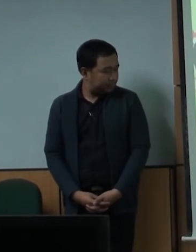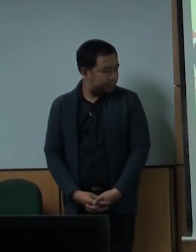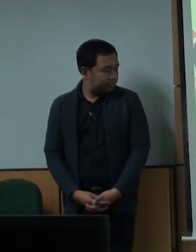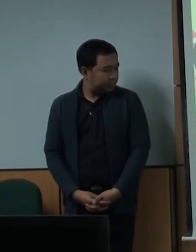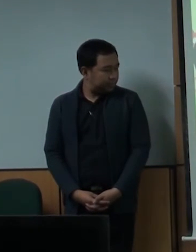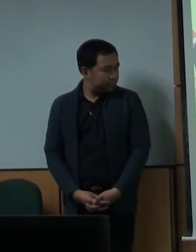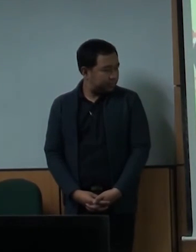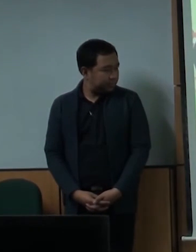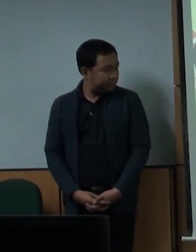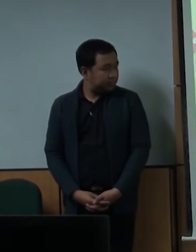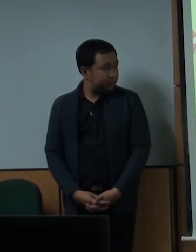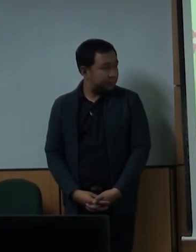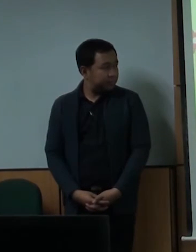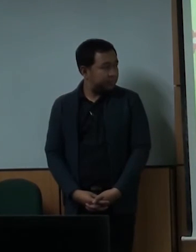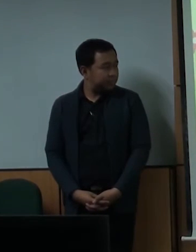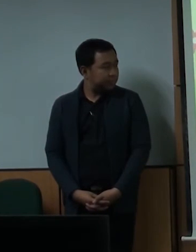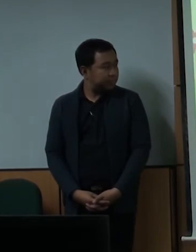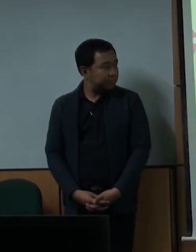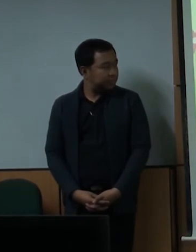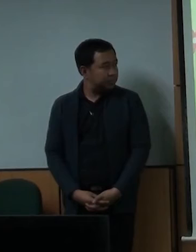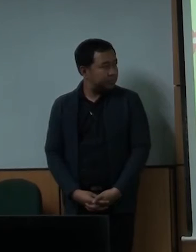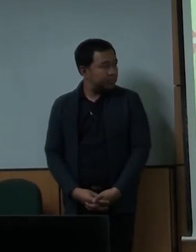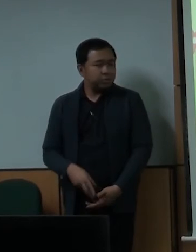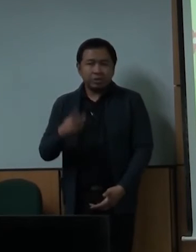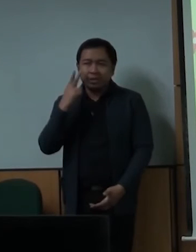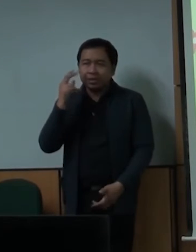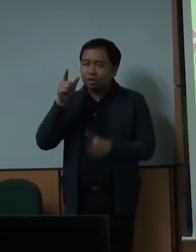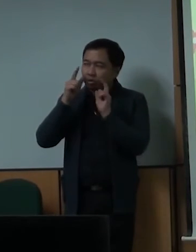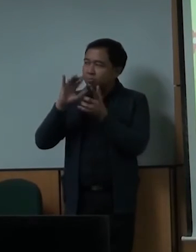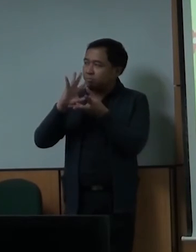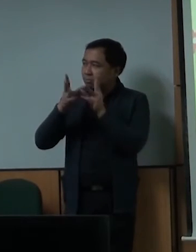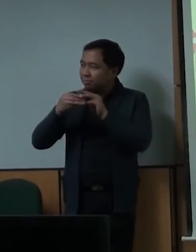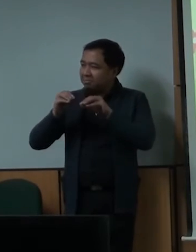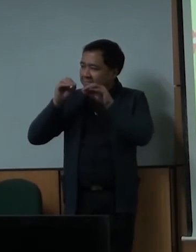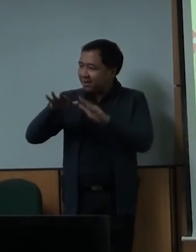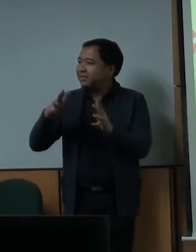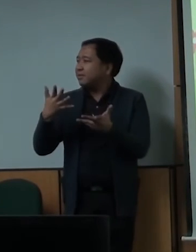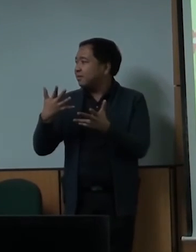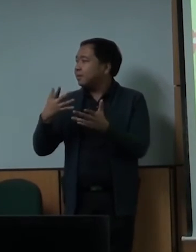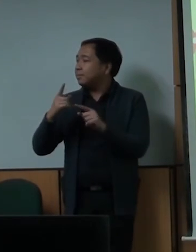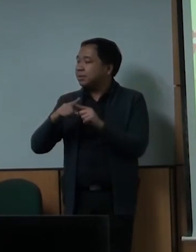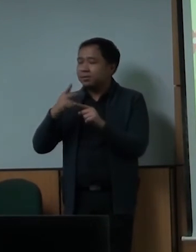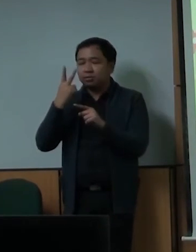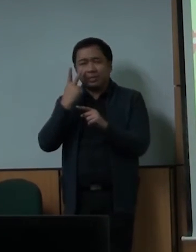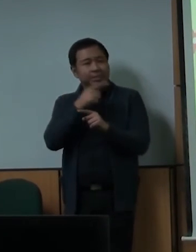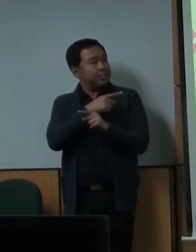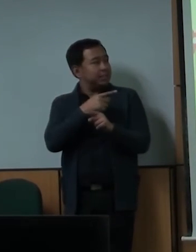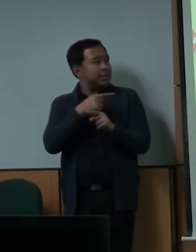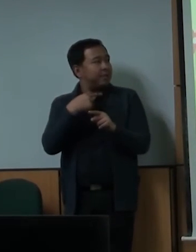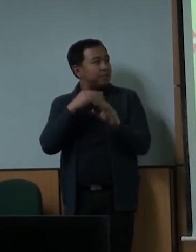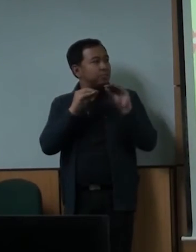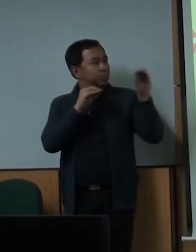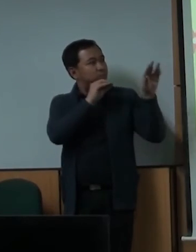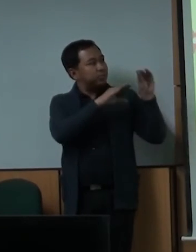Right? Then it applies the parang magical effects. From an ordinary, like you just put some